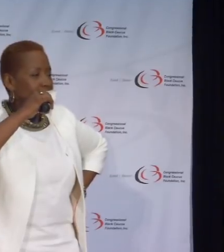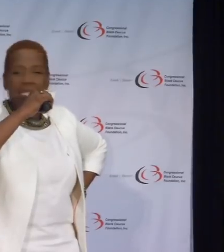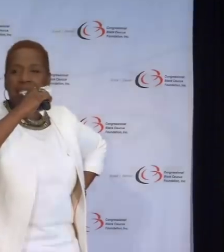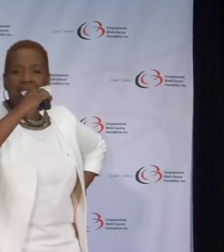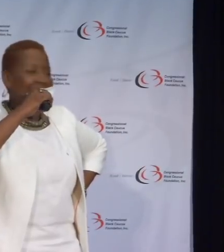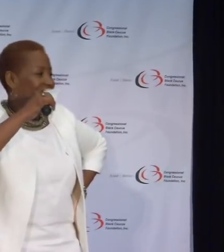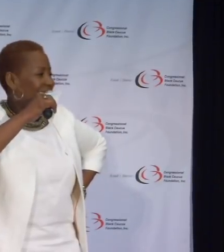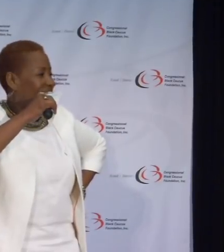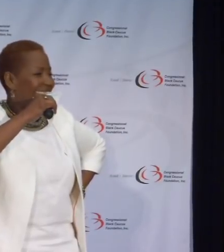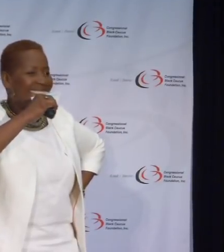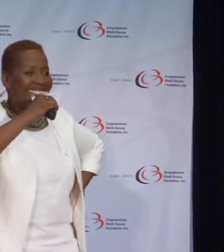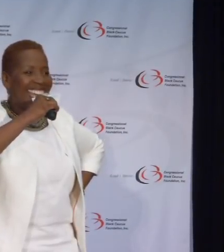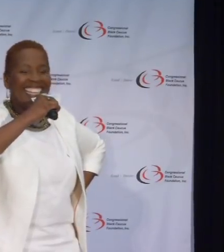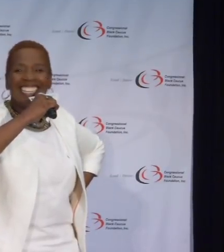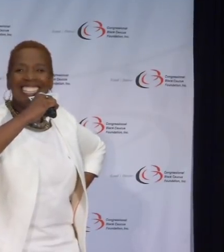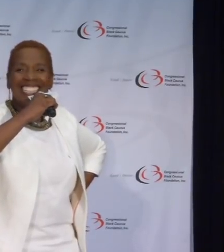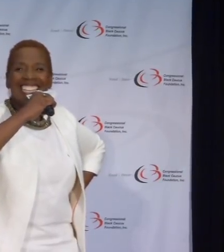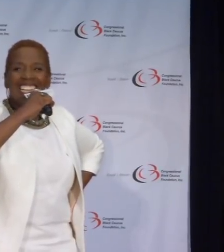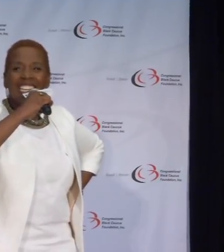what?